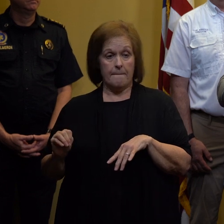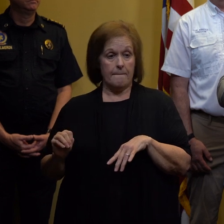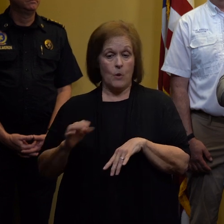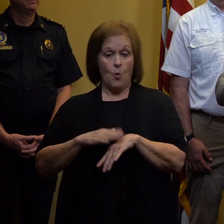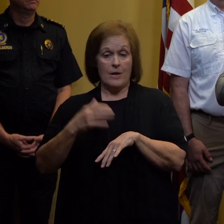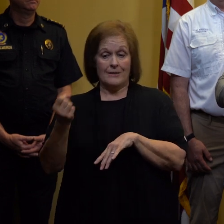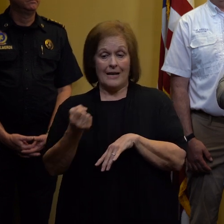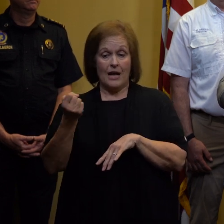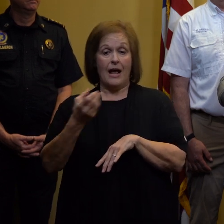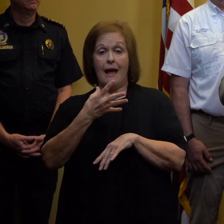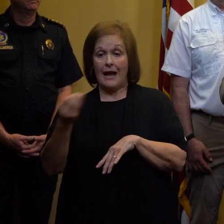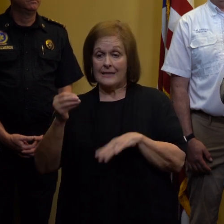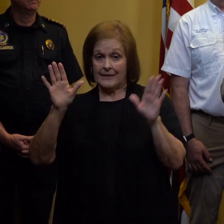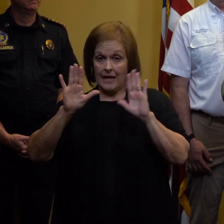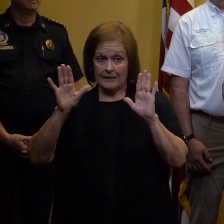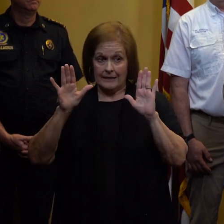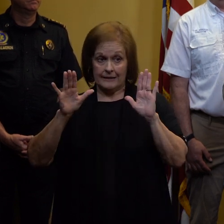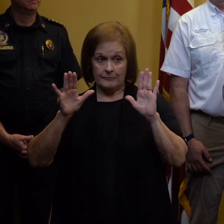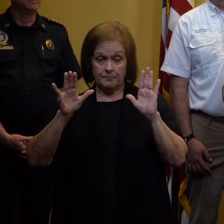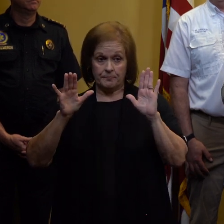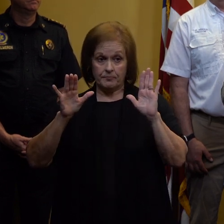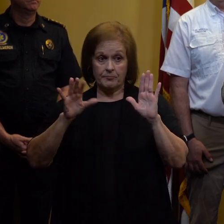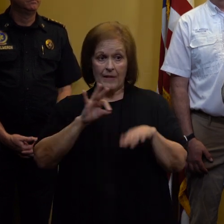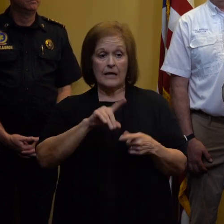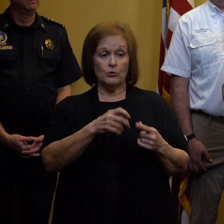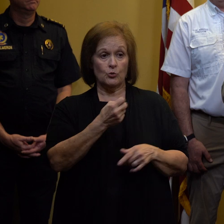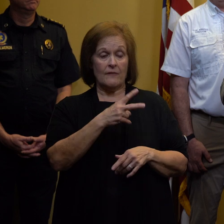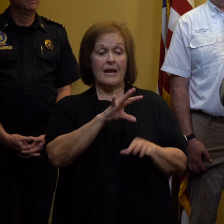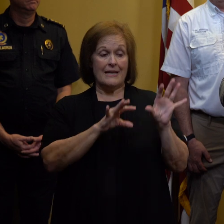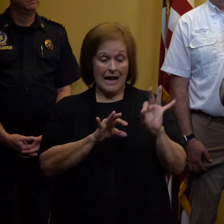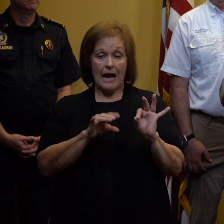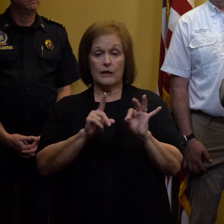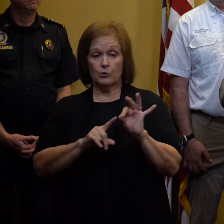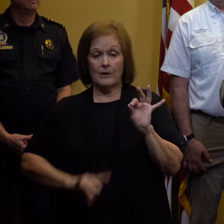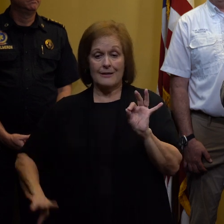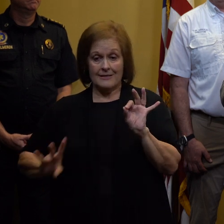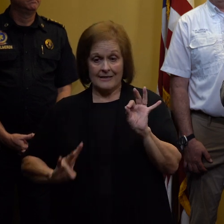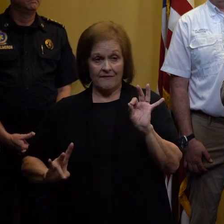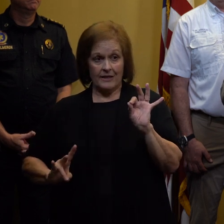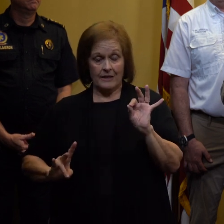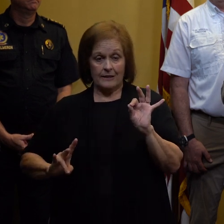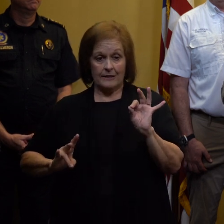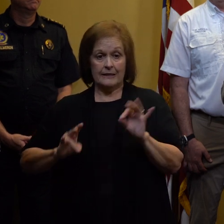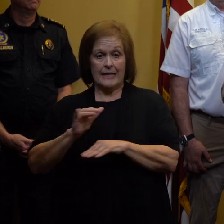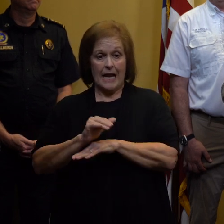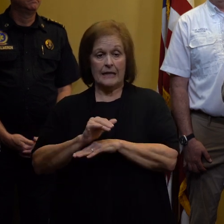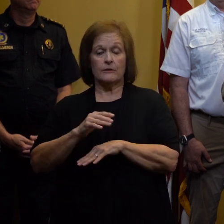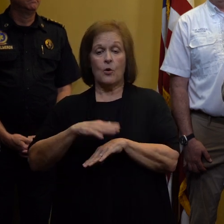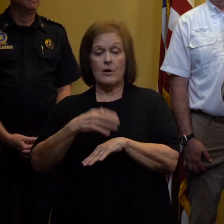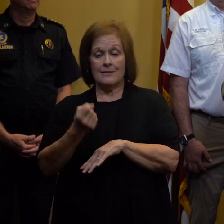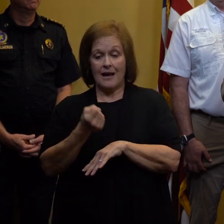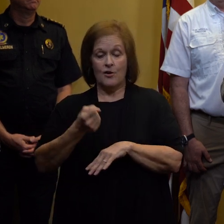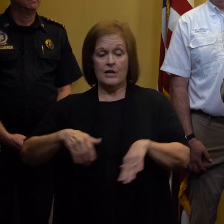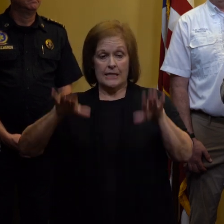on Saturdays and Sundays. 9 of the 12 will be open from 9 a.m. to 7 p.m. at night on Saturdays